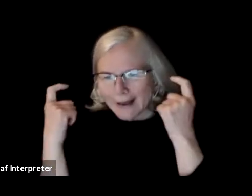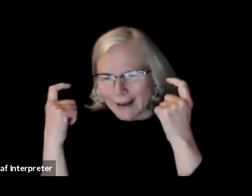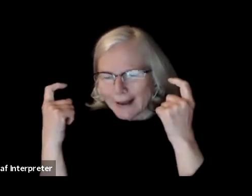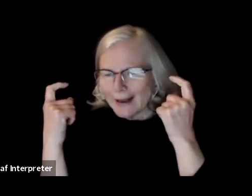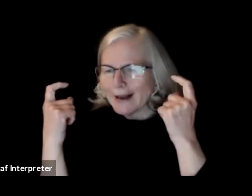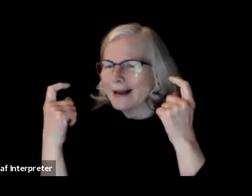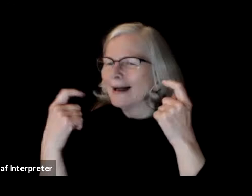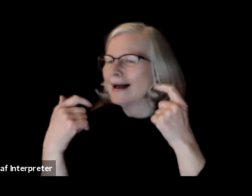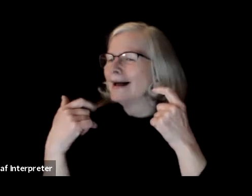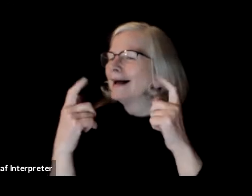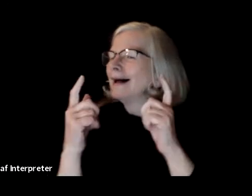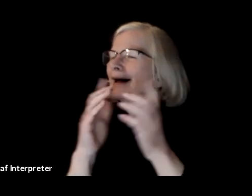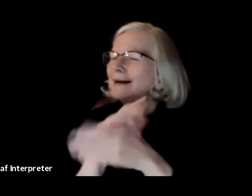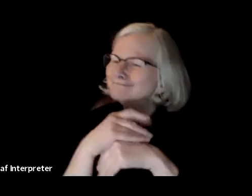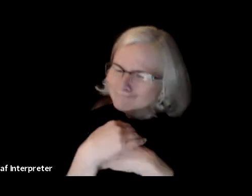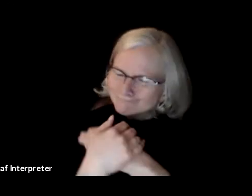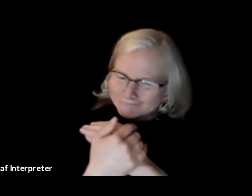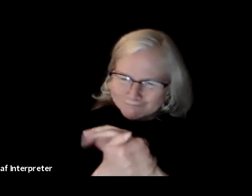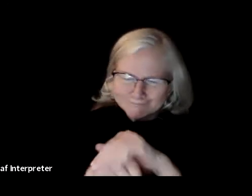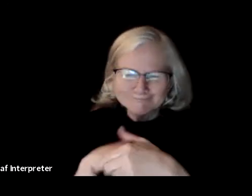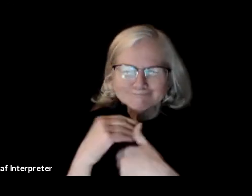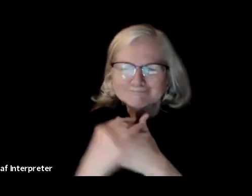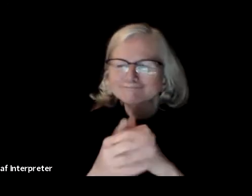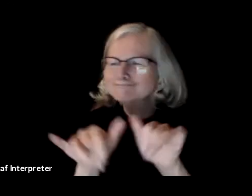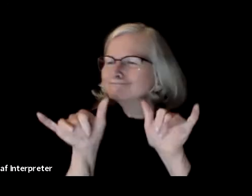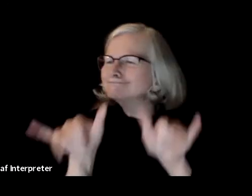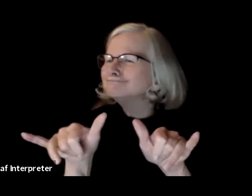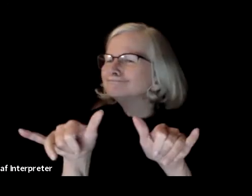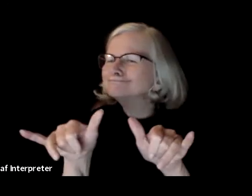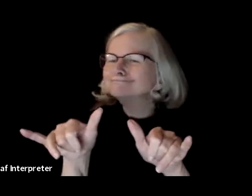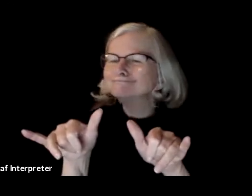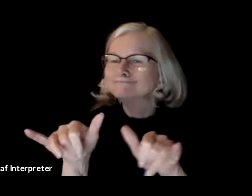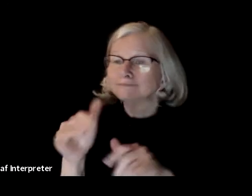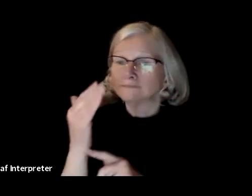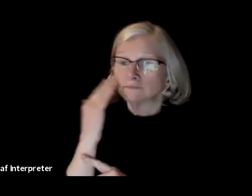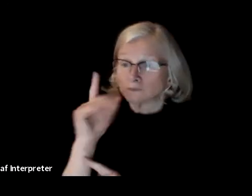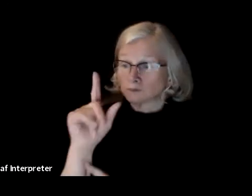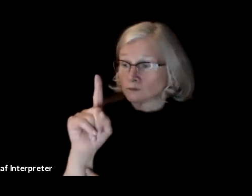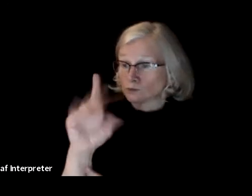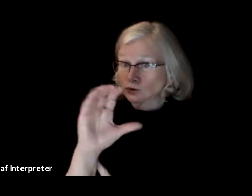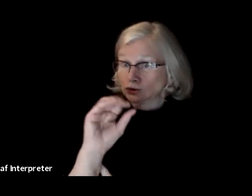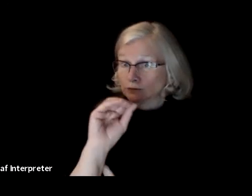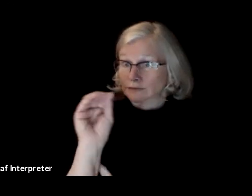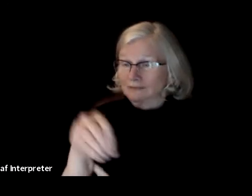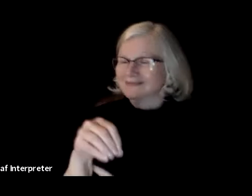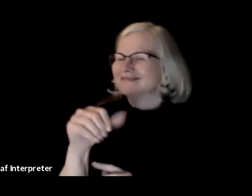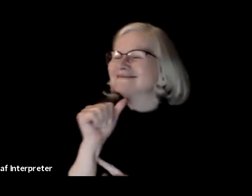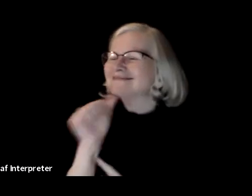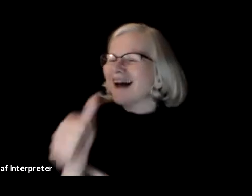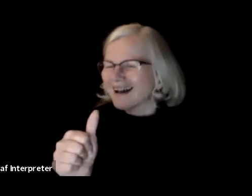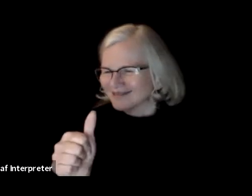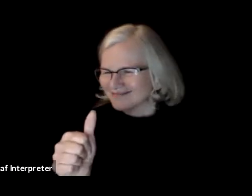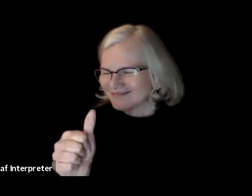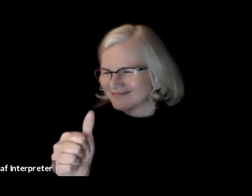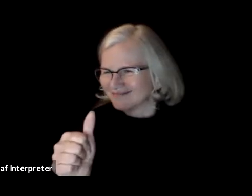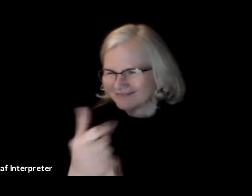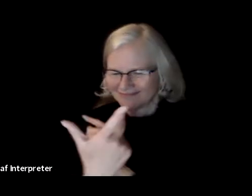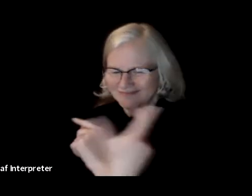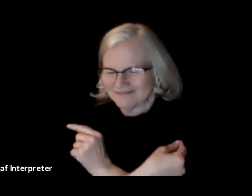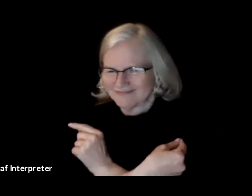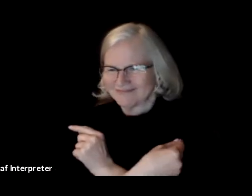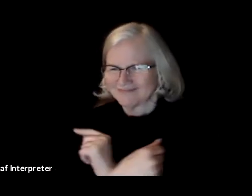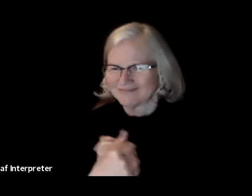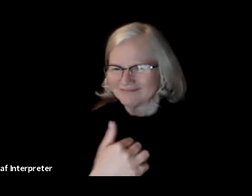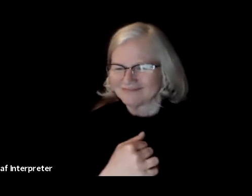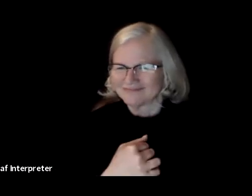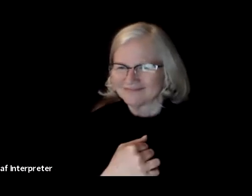washing. We know we don't have 100% of our seniors for a variety of reasons, so we know that they are most at risk for